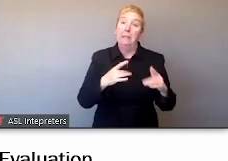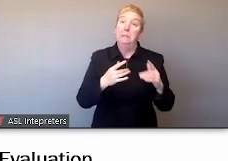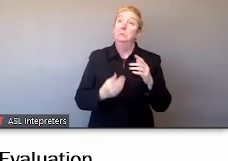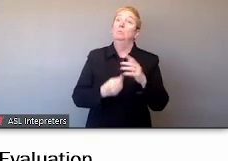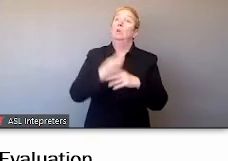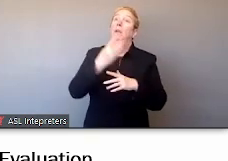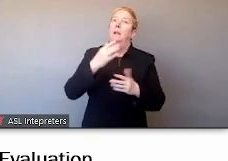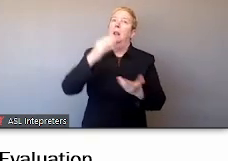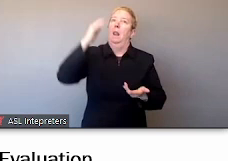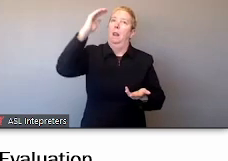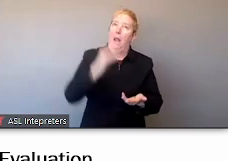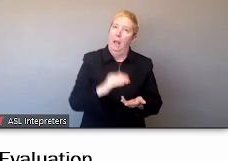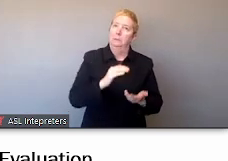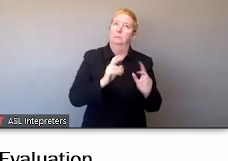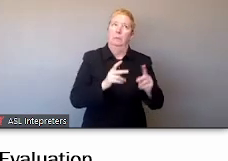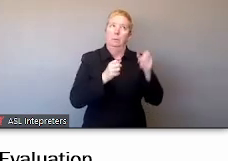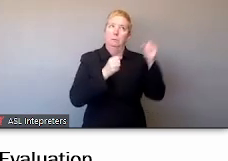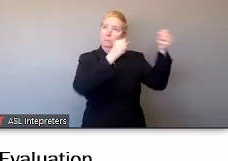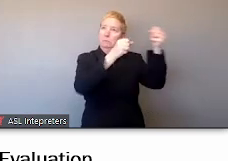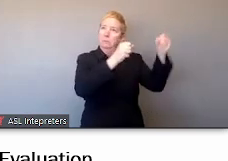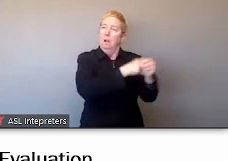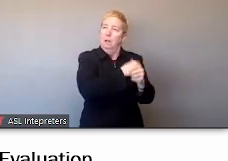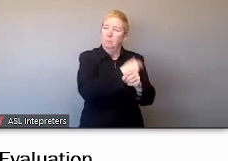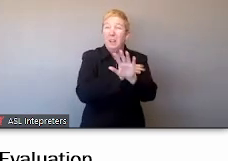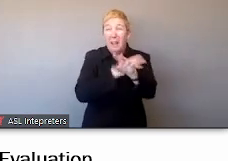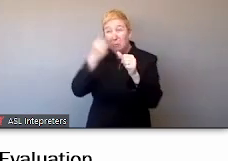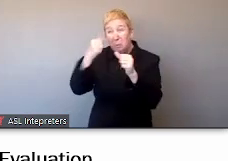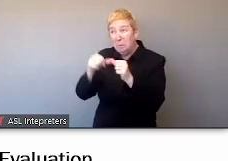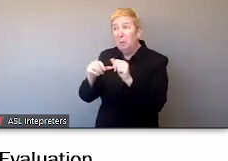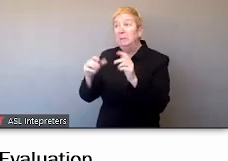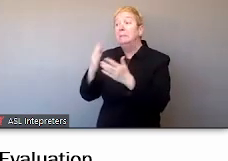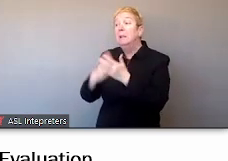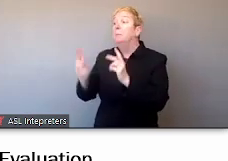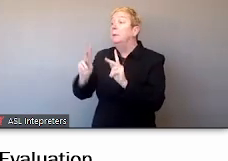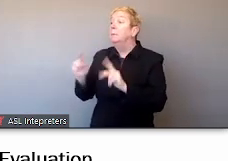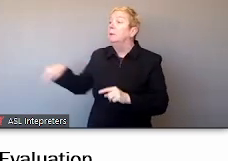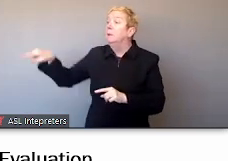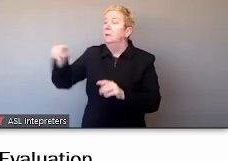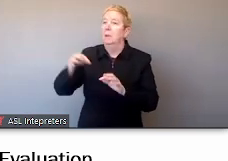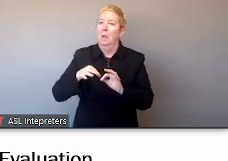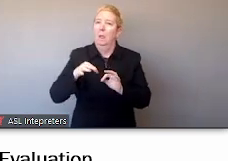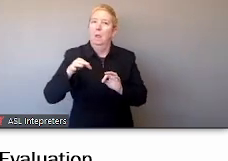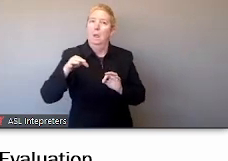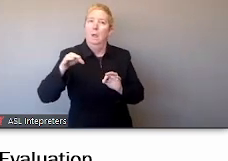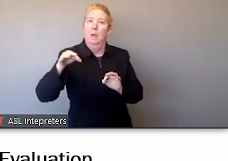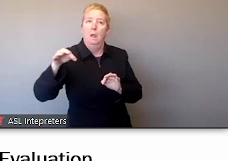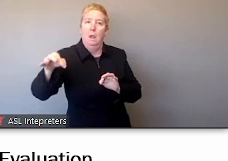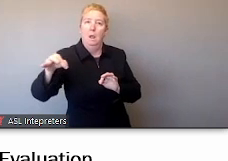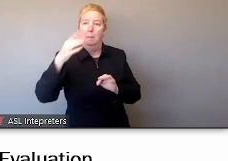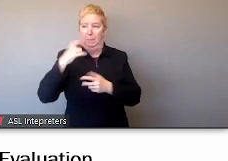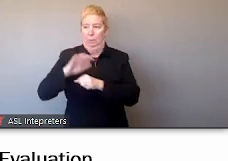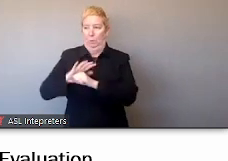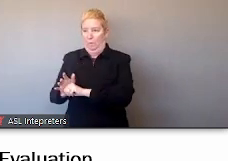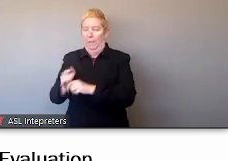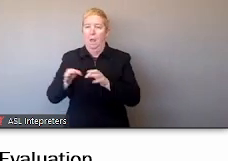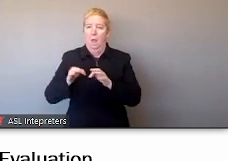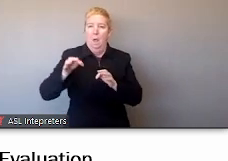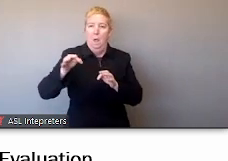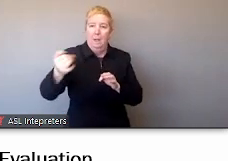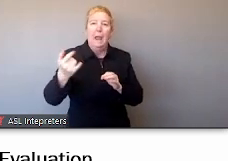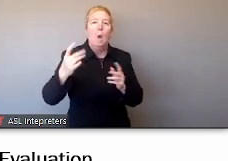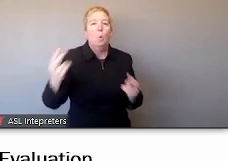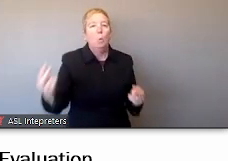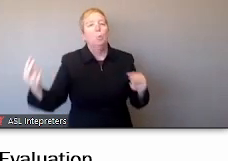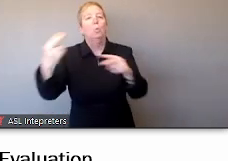each year, and also folks who delayed their care and now are in the hospital because of complications from not getting care